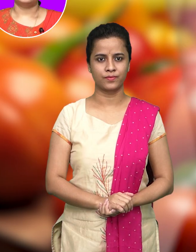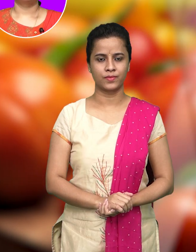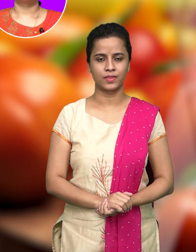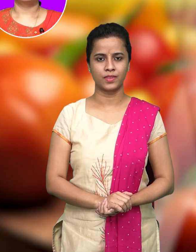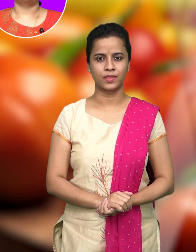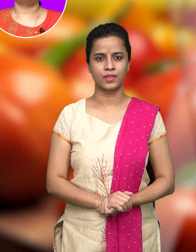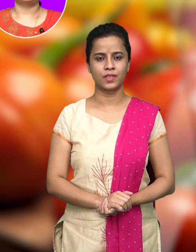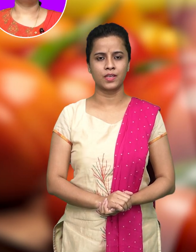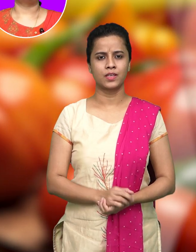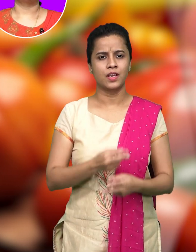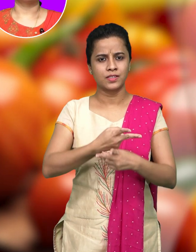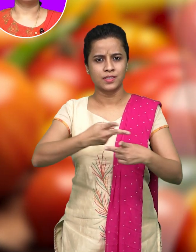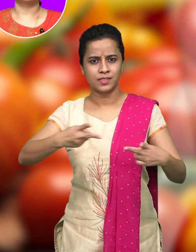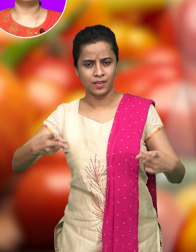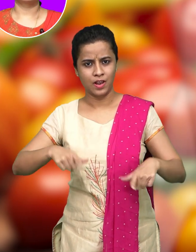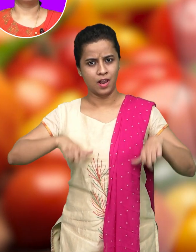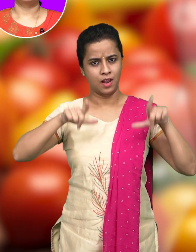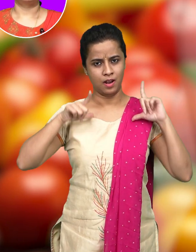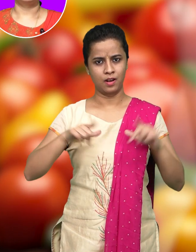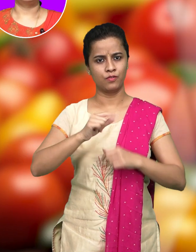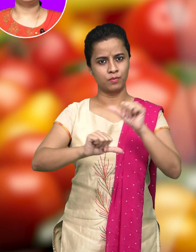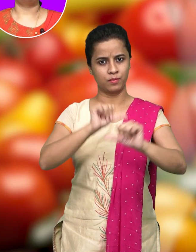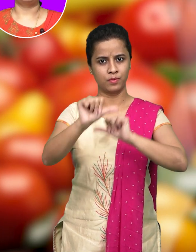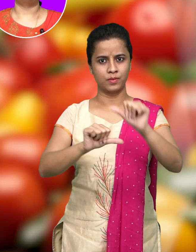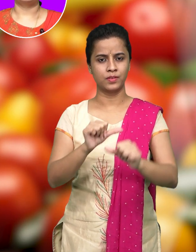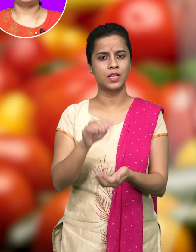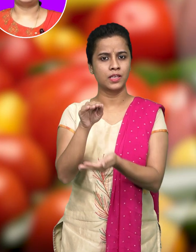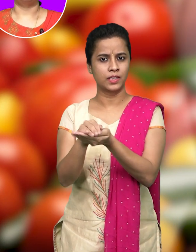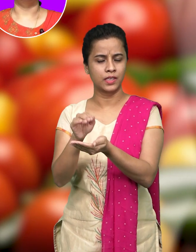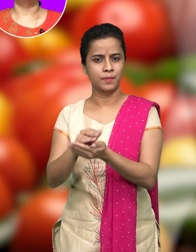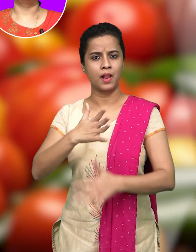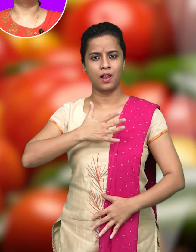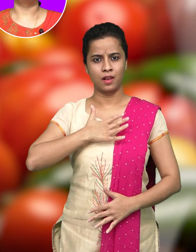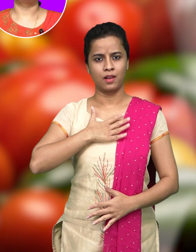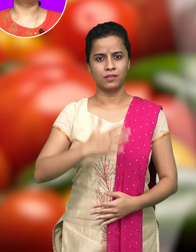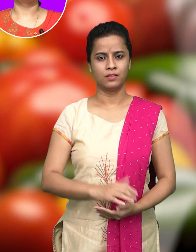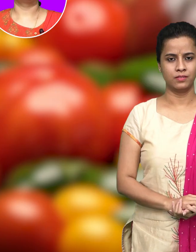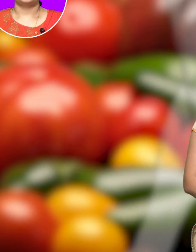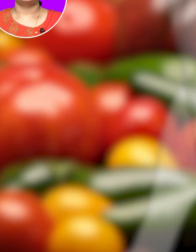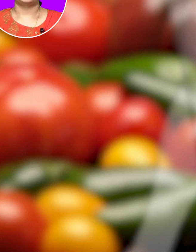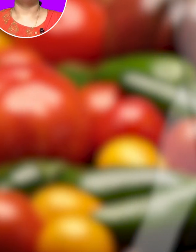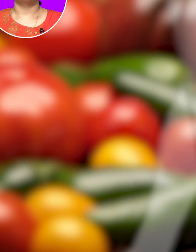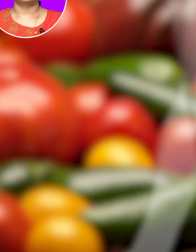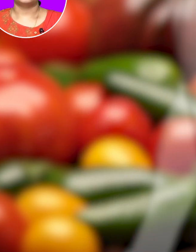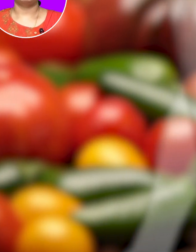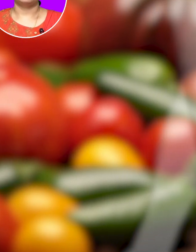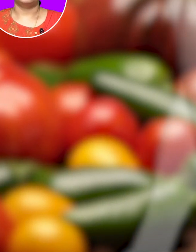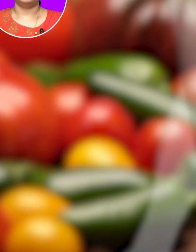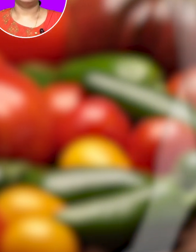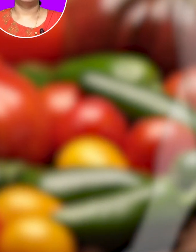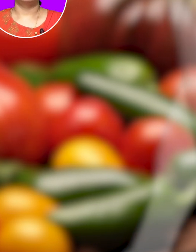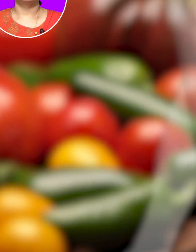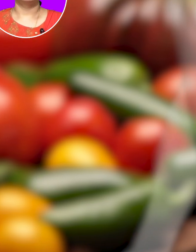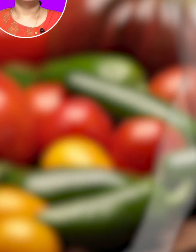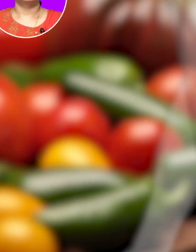There are several life processes that keep them alive. I am Sai